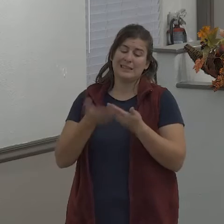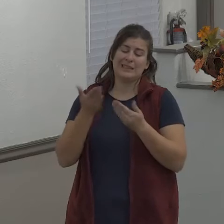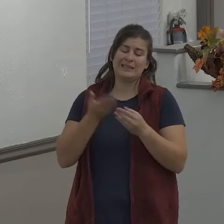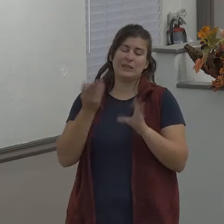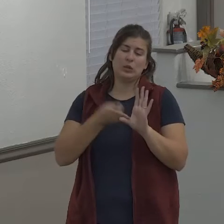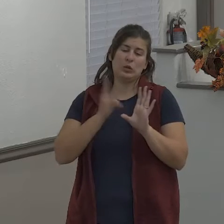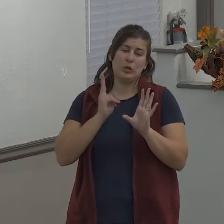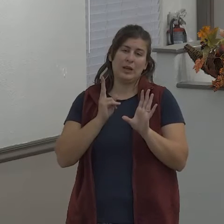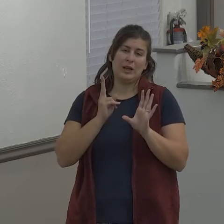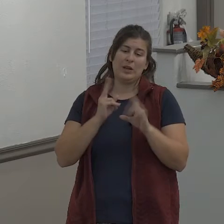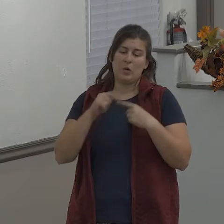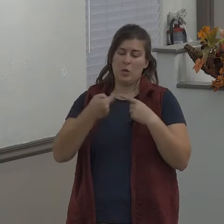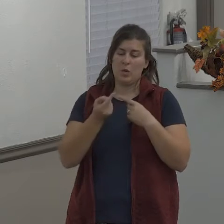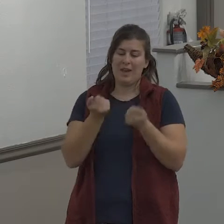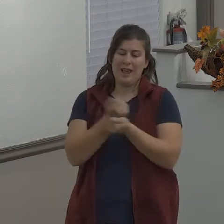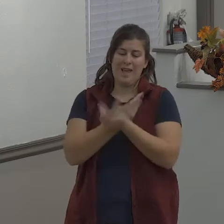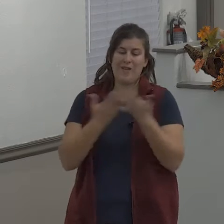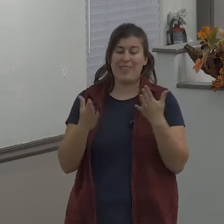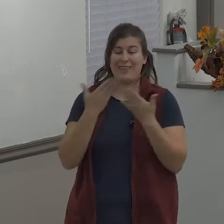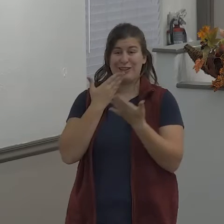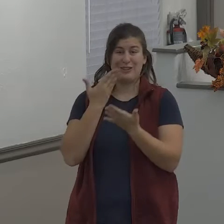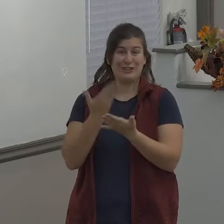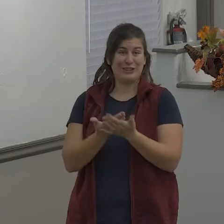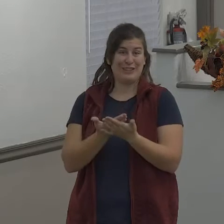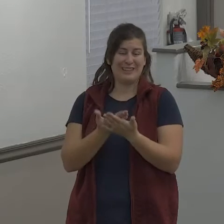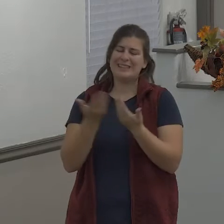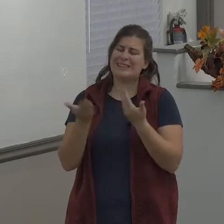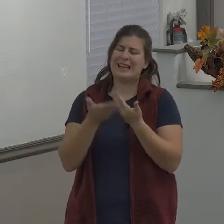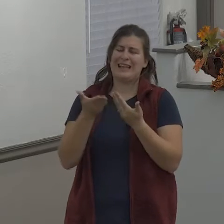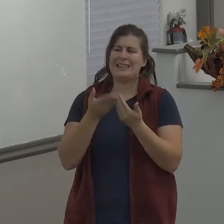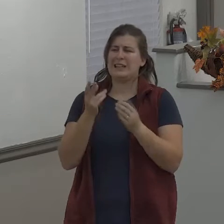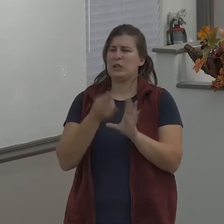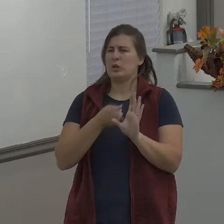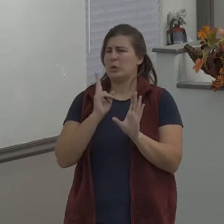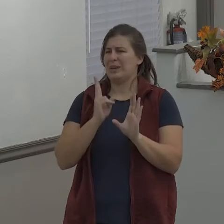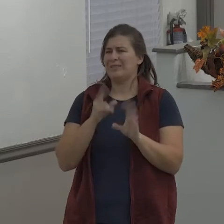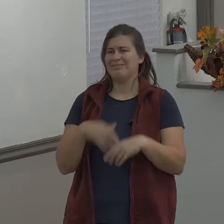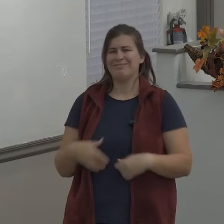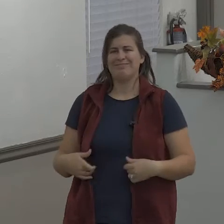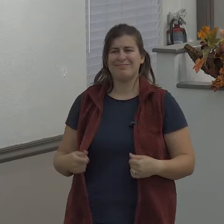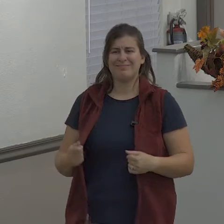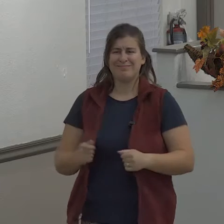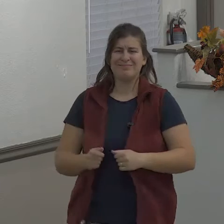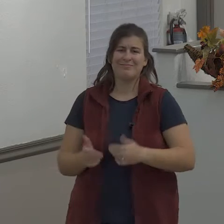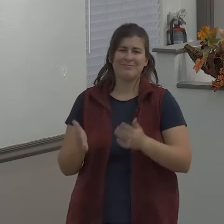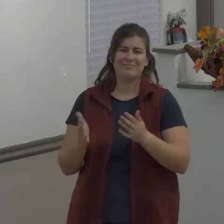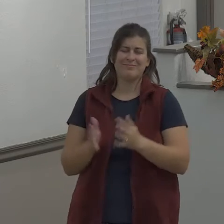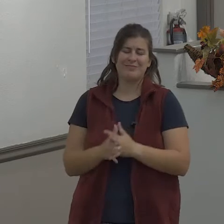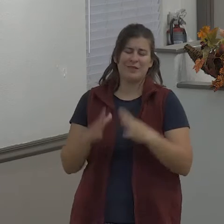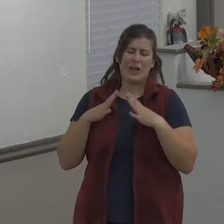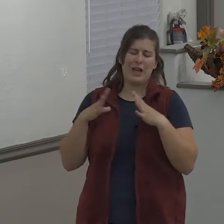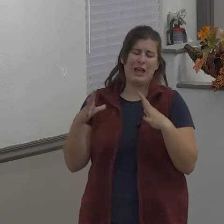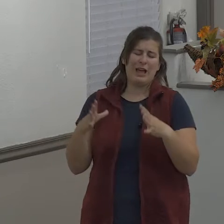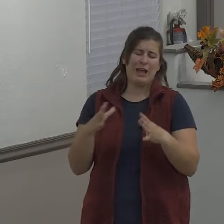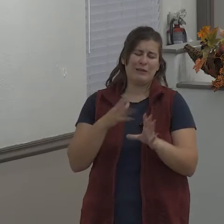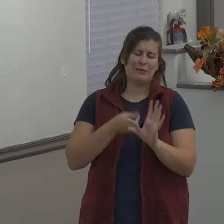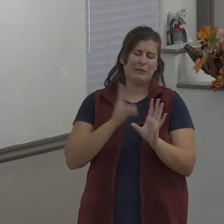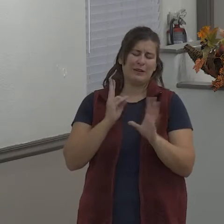It's easy to quit when everything, by the way, when everything is good. It's easy to quit when everything is